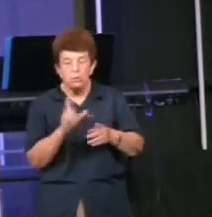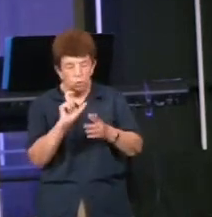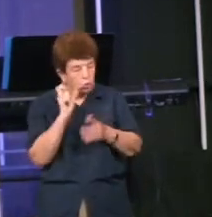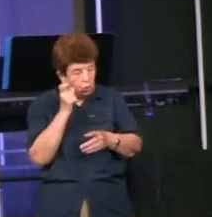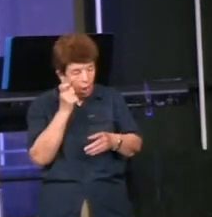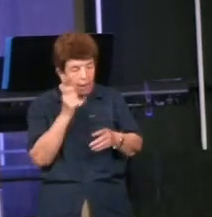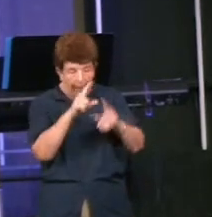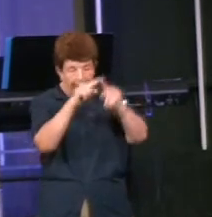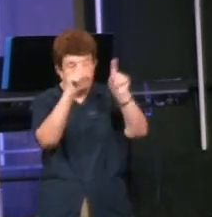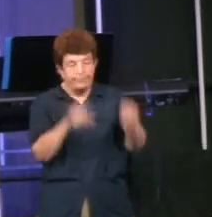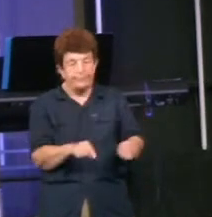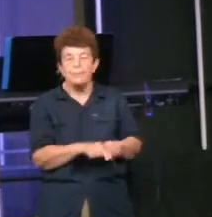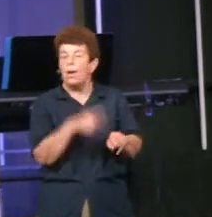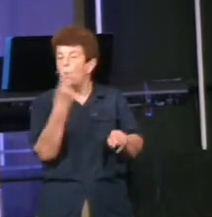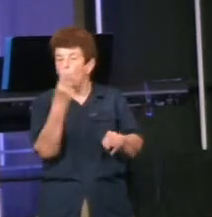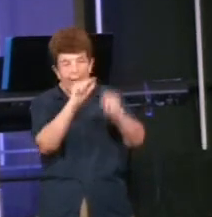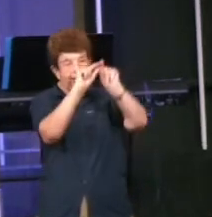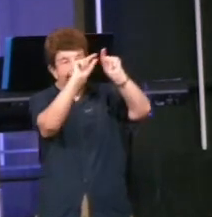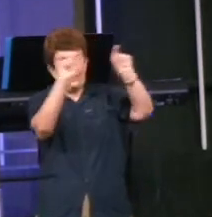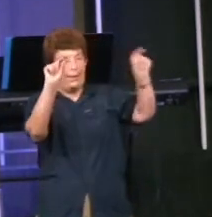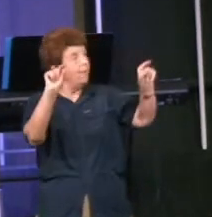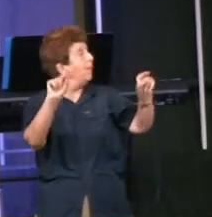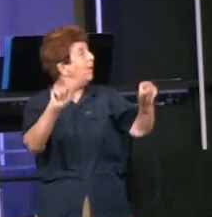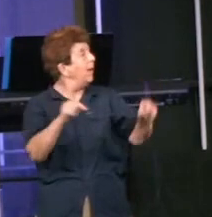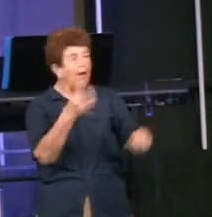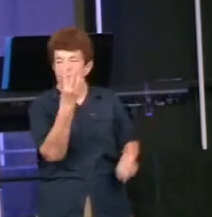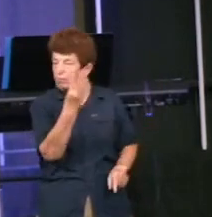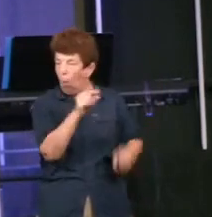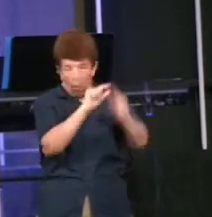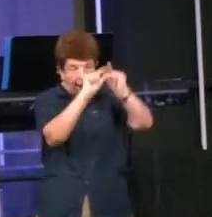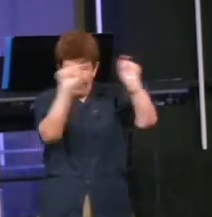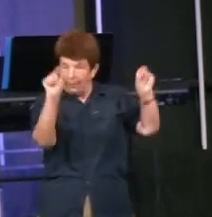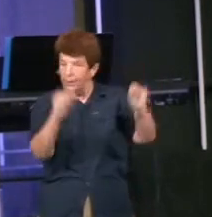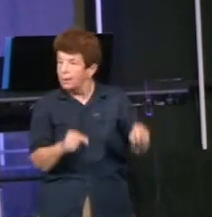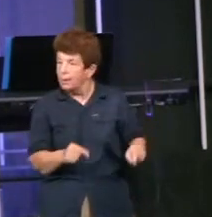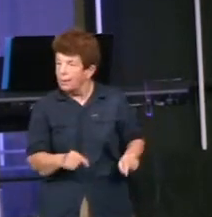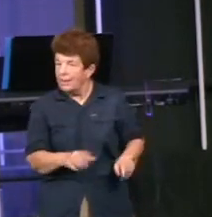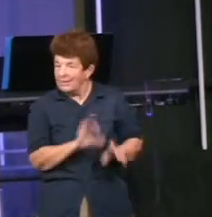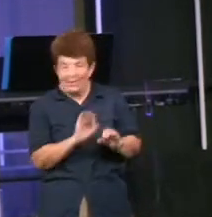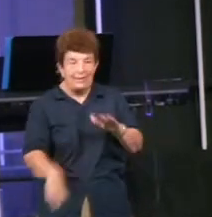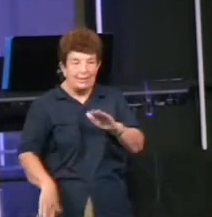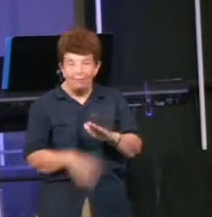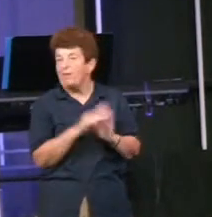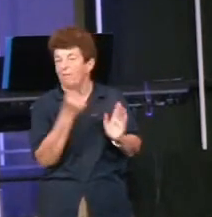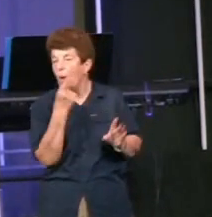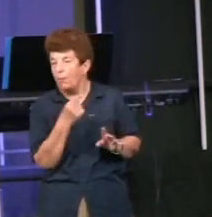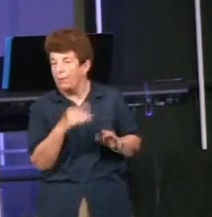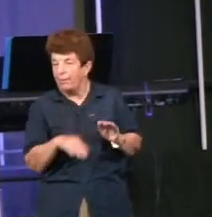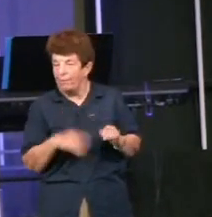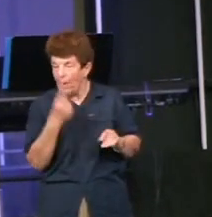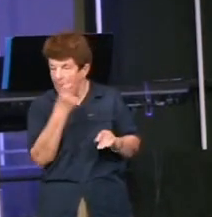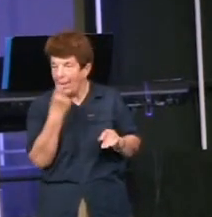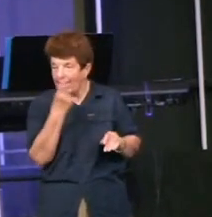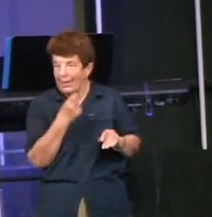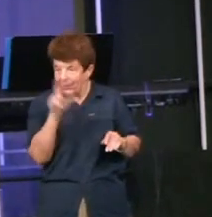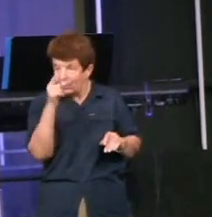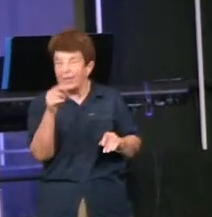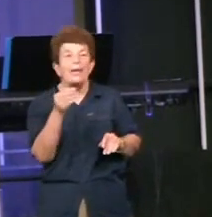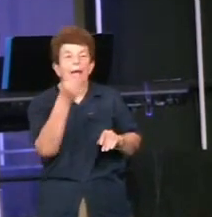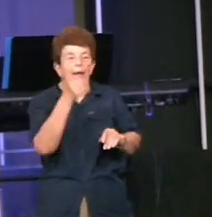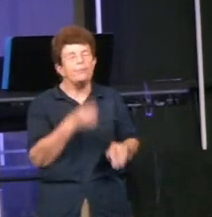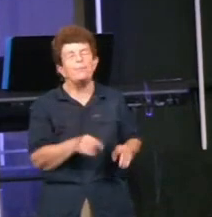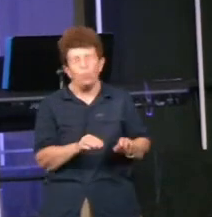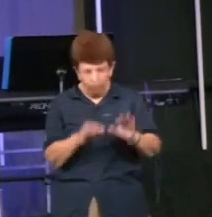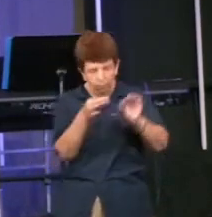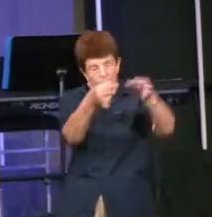chocolate, can break off one row, which I think only has four pieces in it, doesn't even fill the mouth. Four pieces, she'll eat